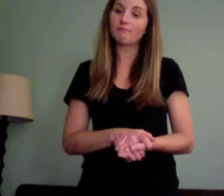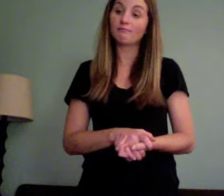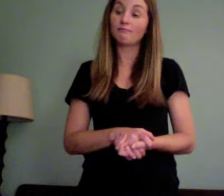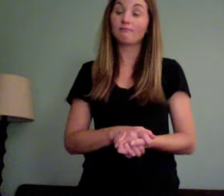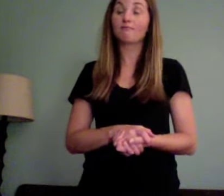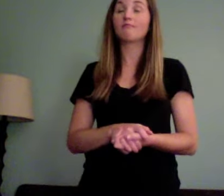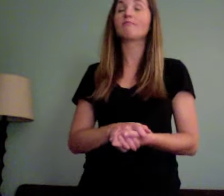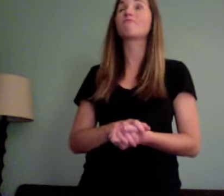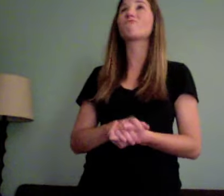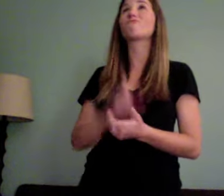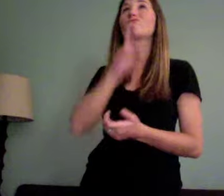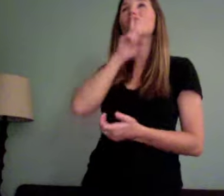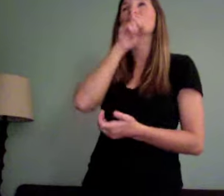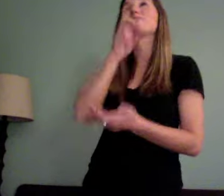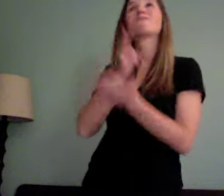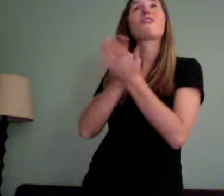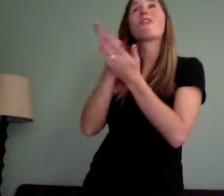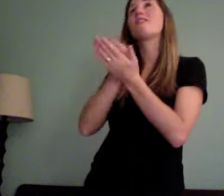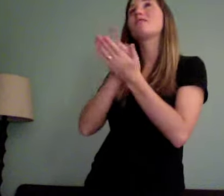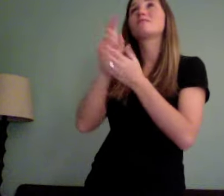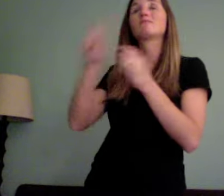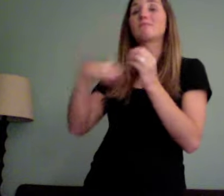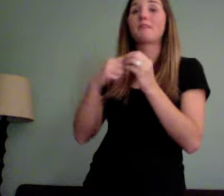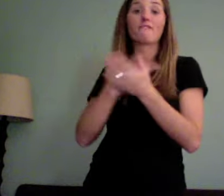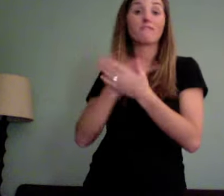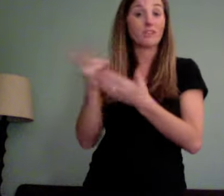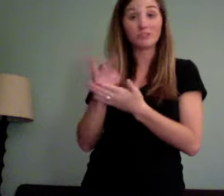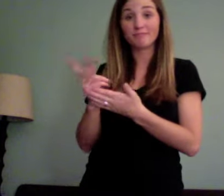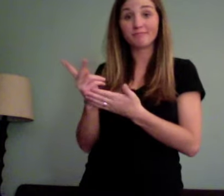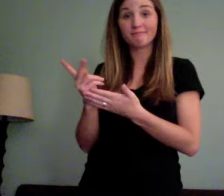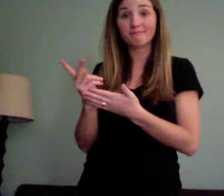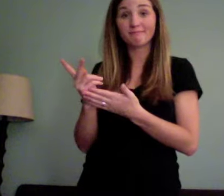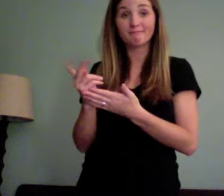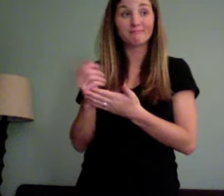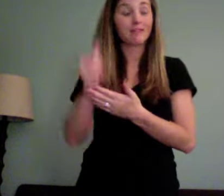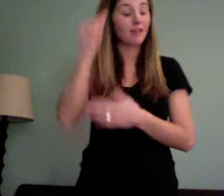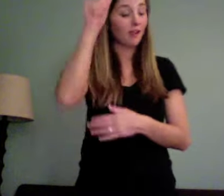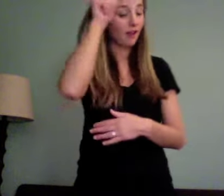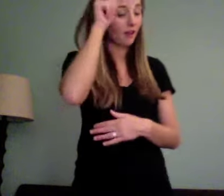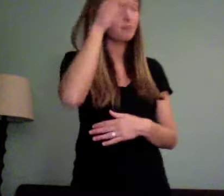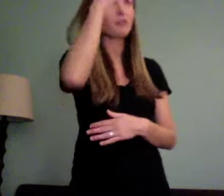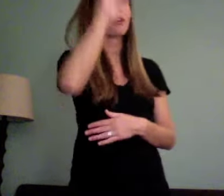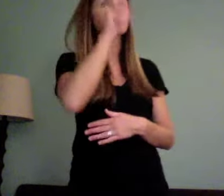honest about their failure. God said, Adam, where are you?